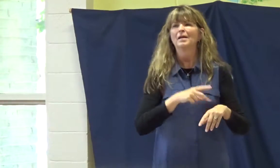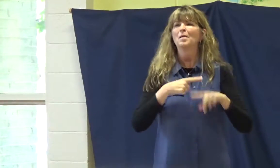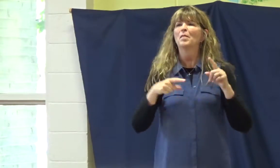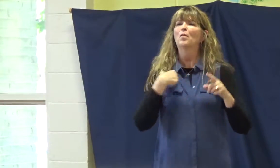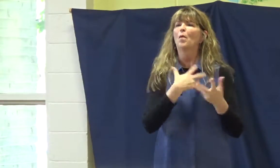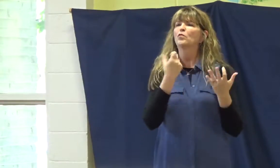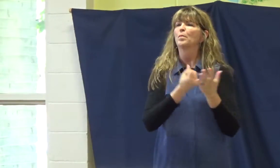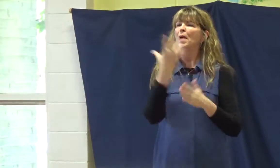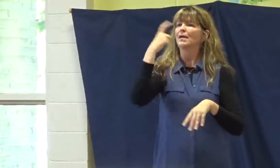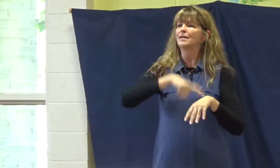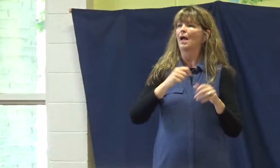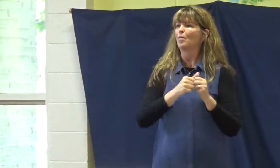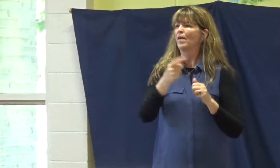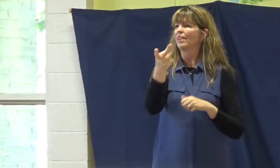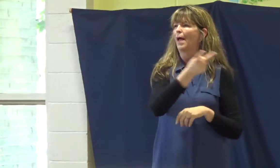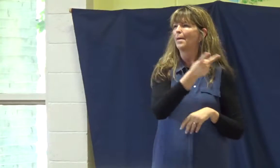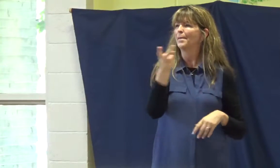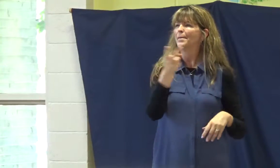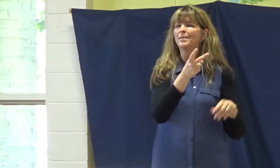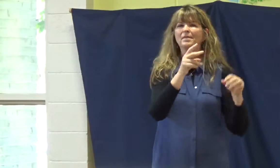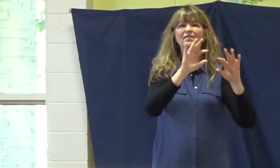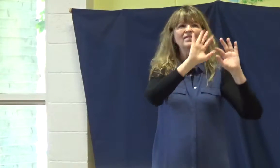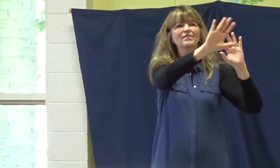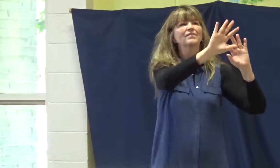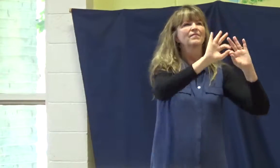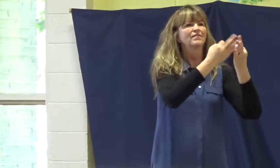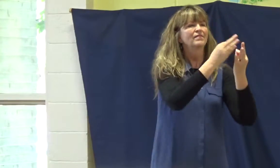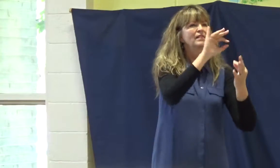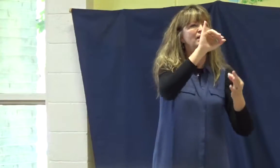course. We also wanted to spend some time with them.